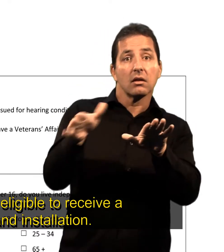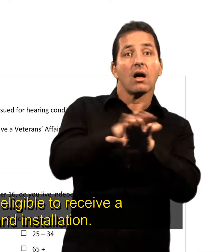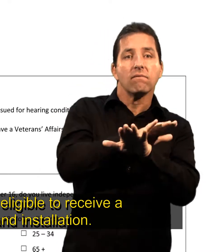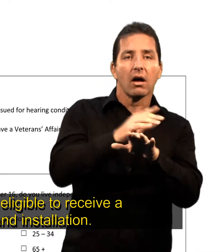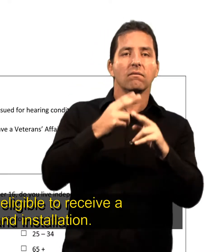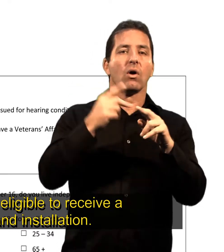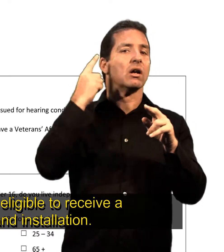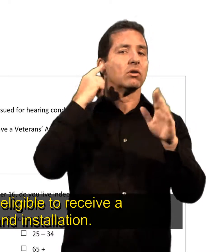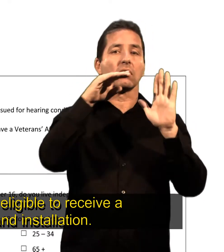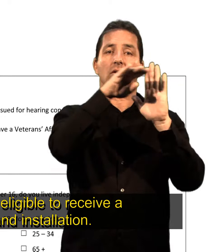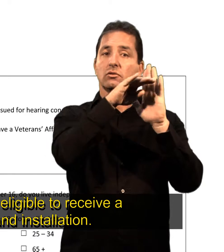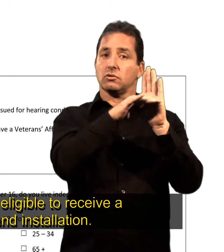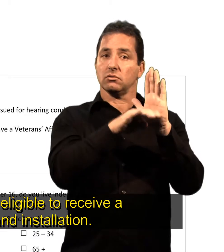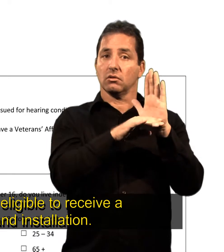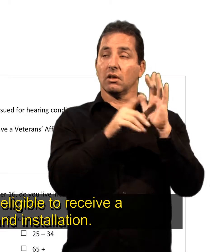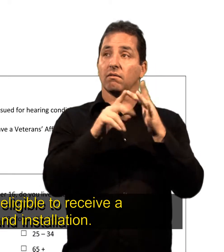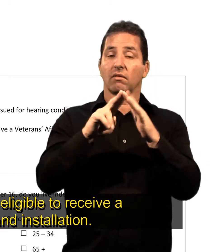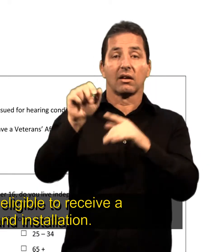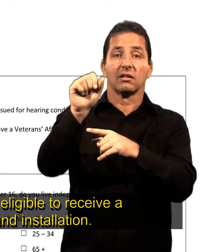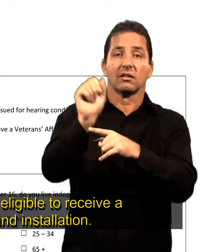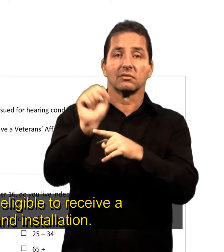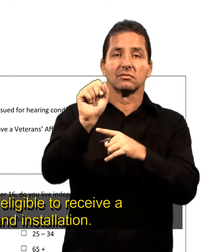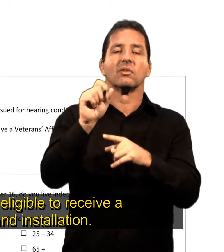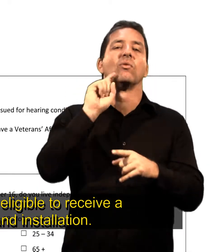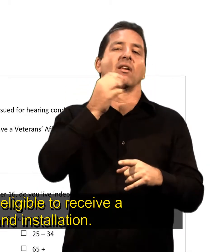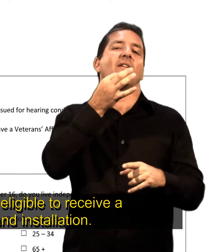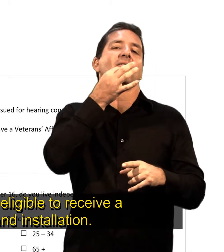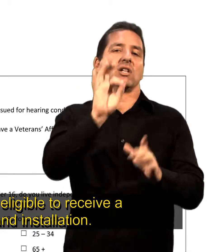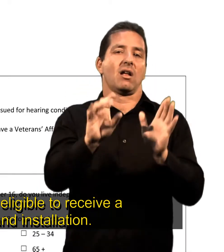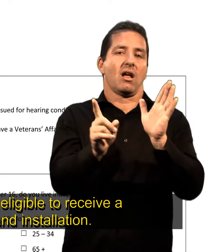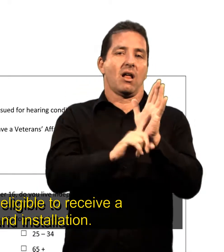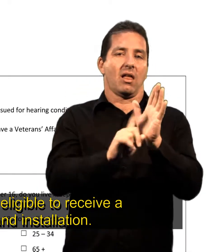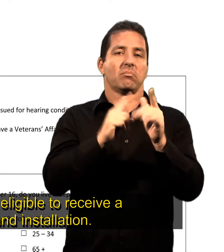a free alarm and installation.